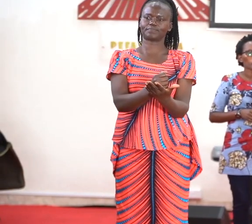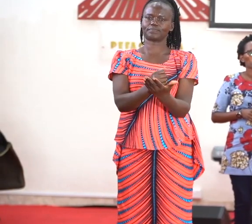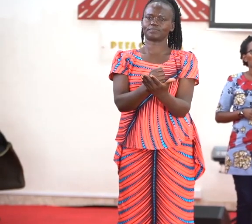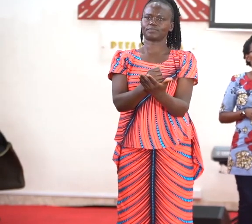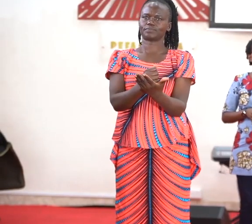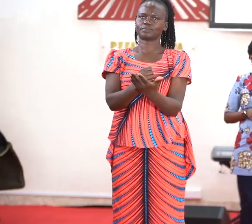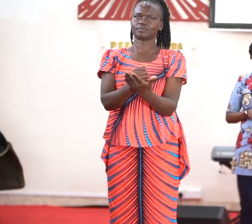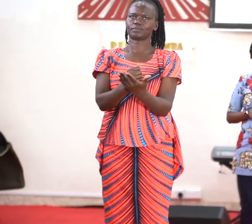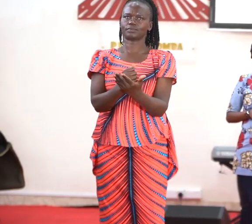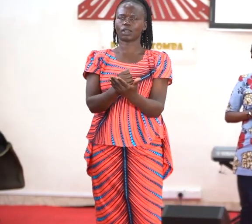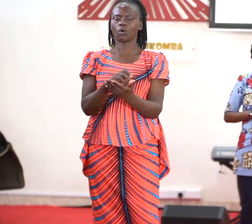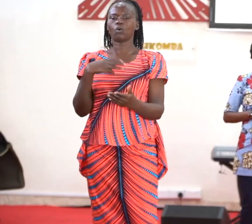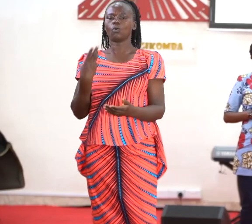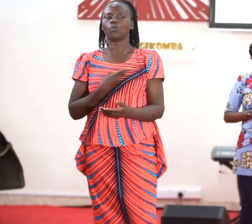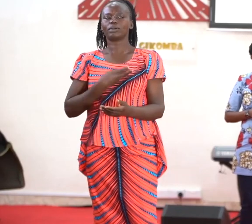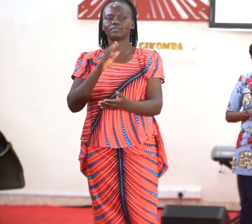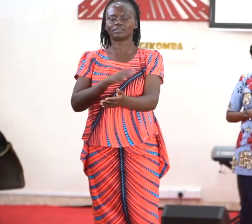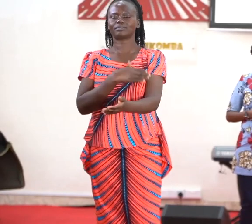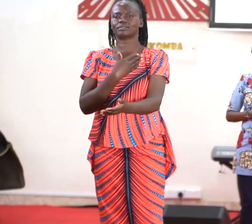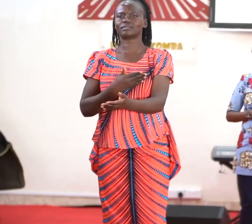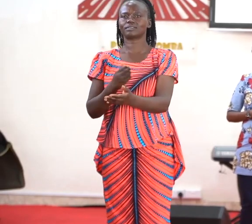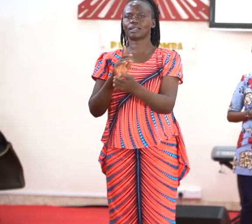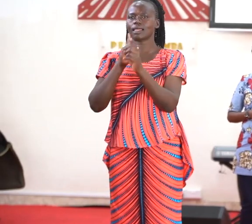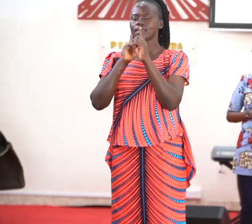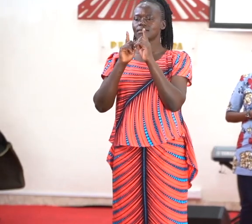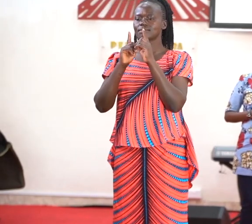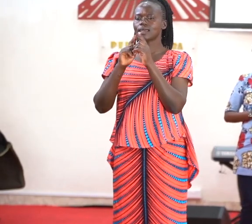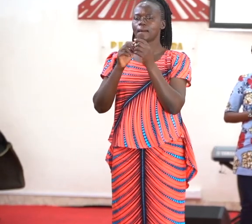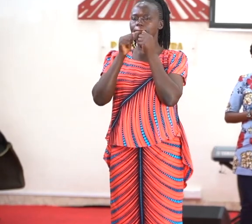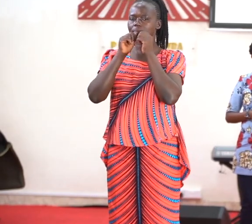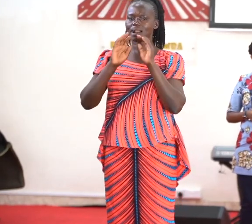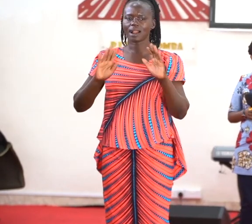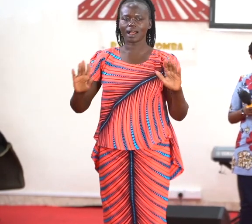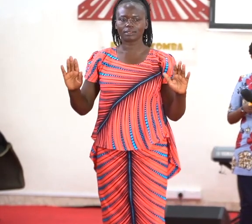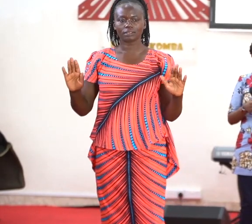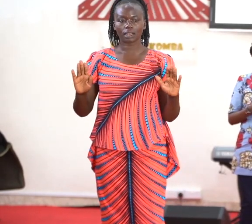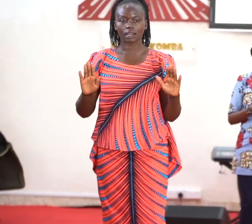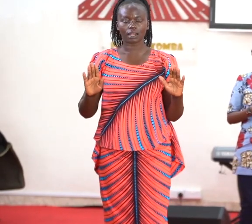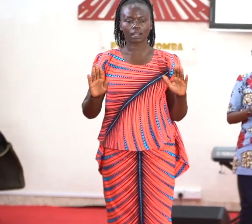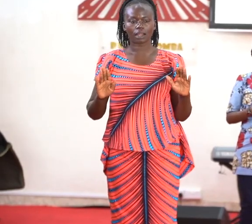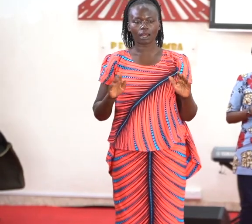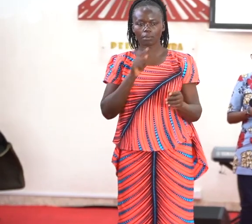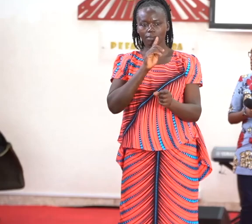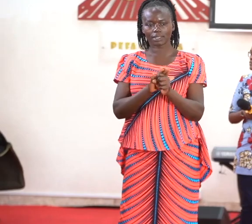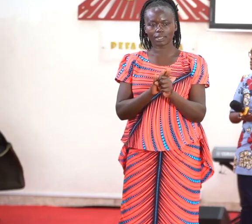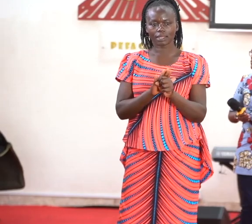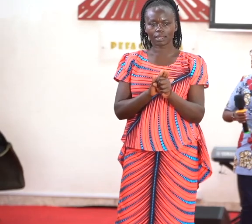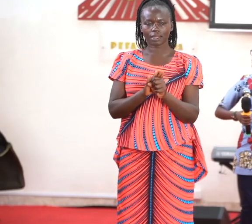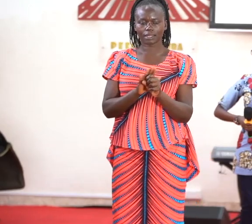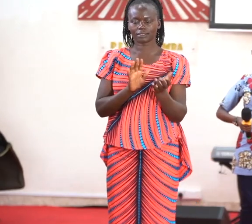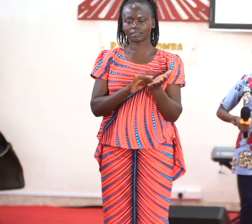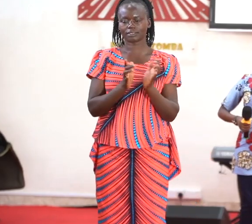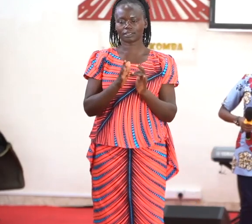We just sing this hymn that says, Blessed Assurance, Jesus is mine. We believe in